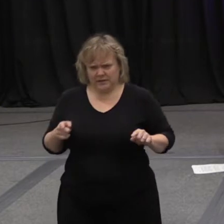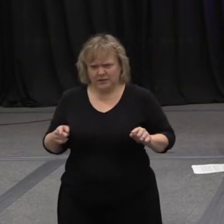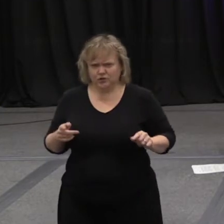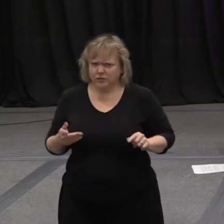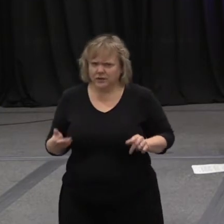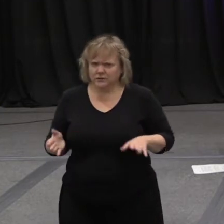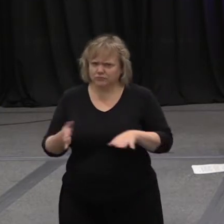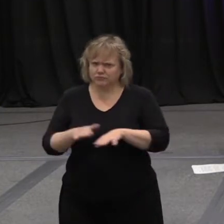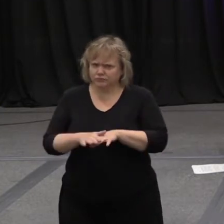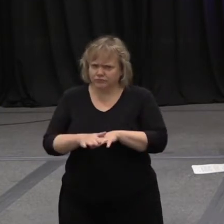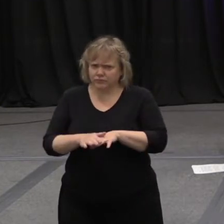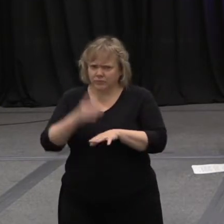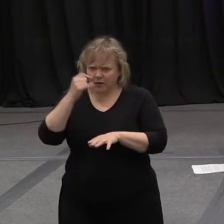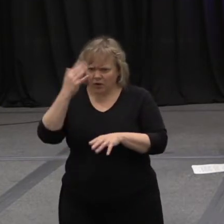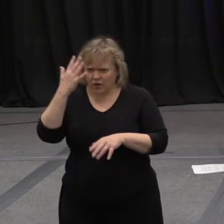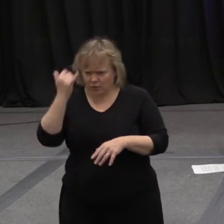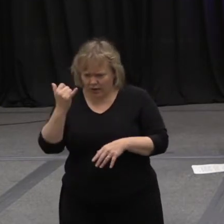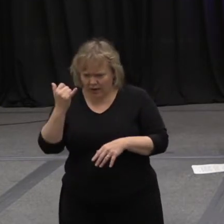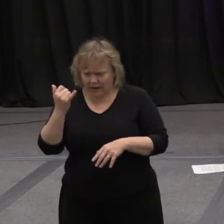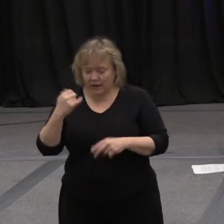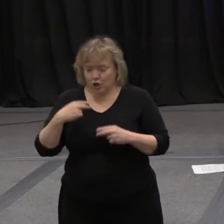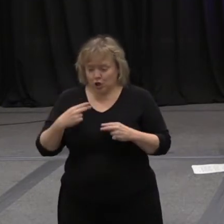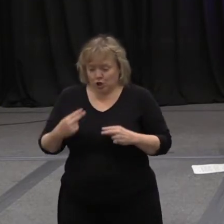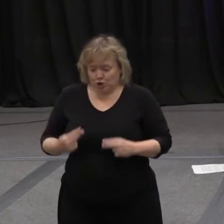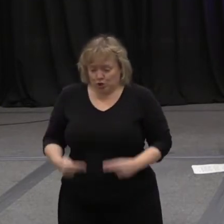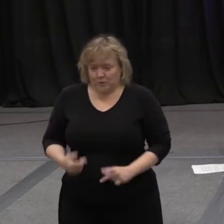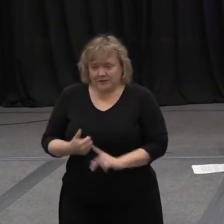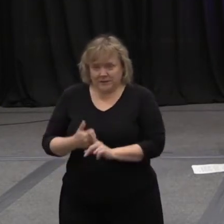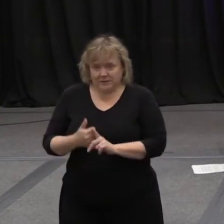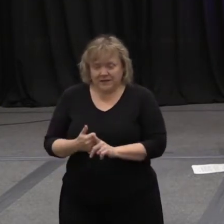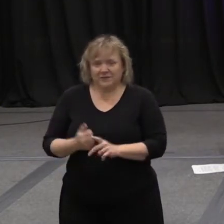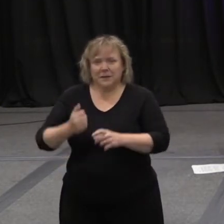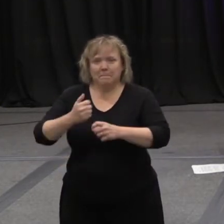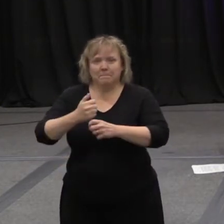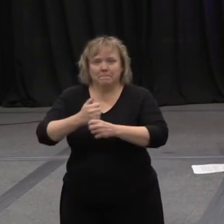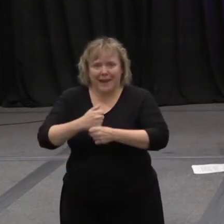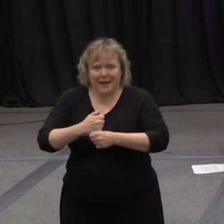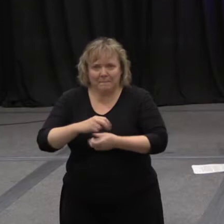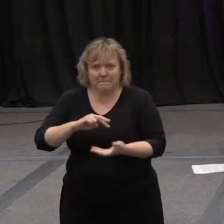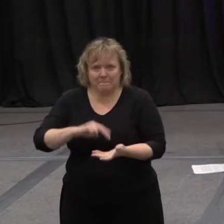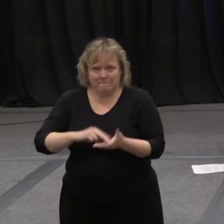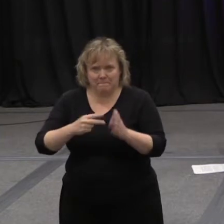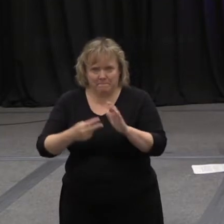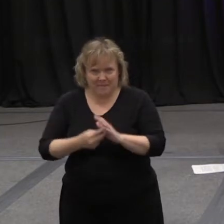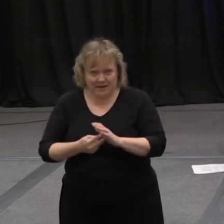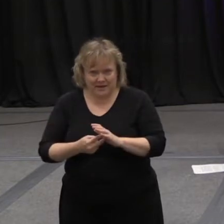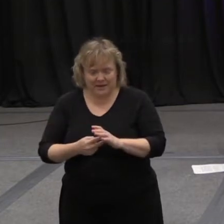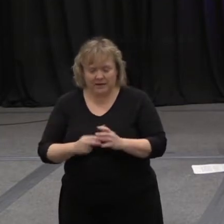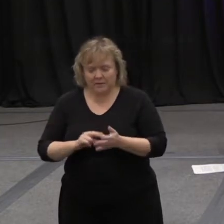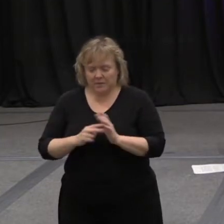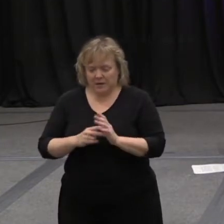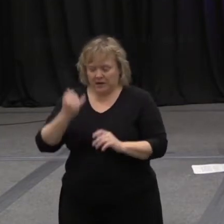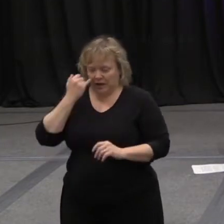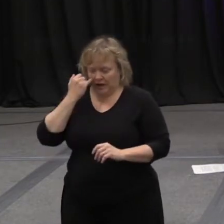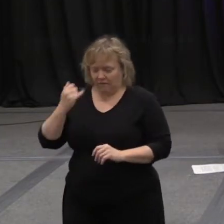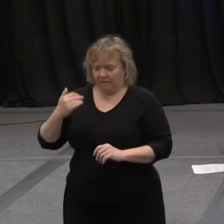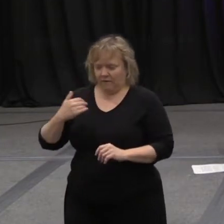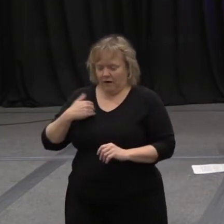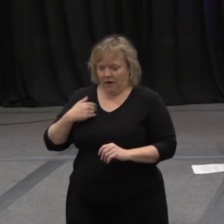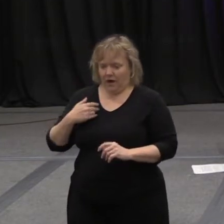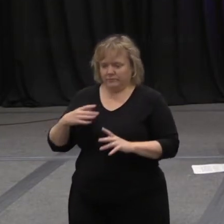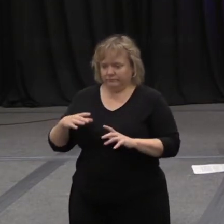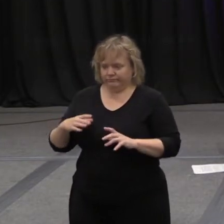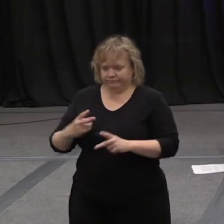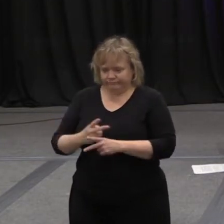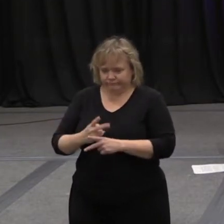liked to say, humans are meaning-making creatures. So when we have experiences, we like to assign them meaning and place.